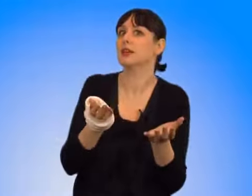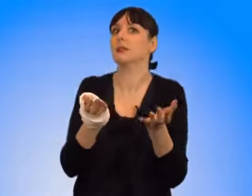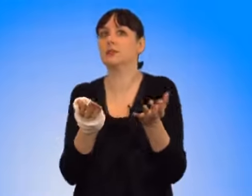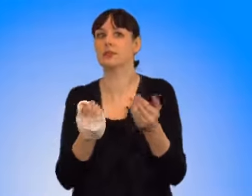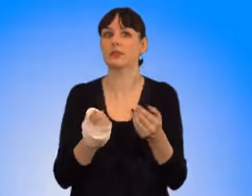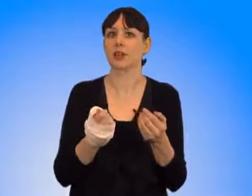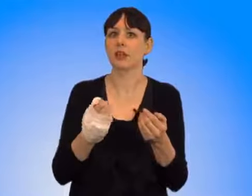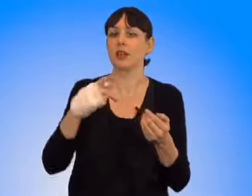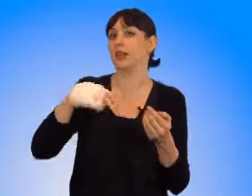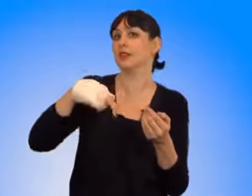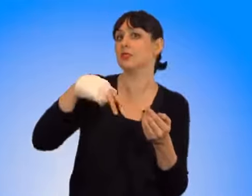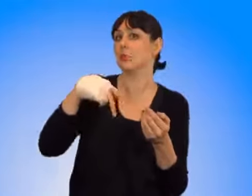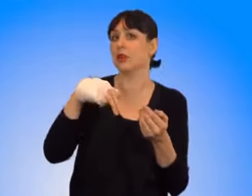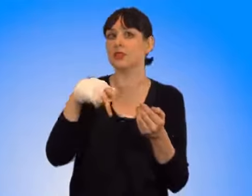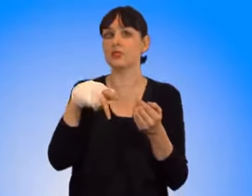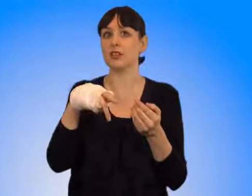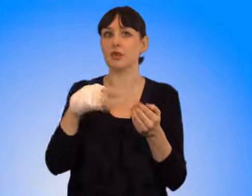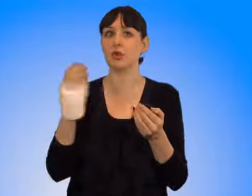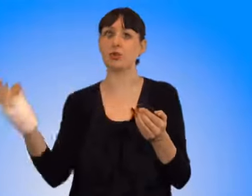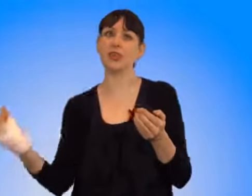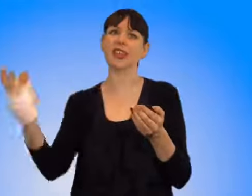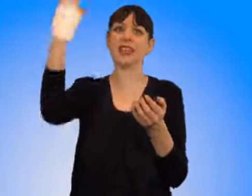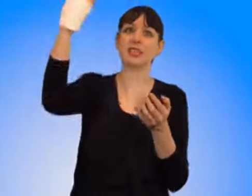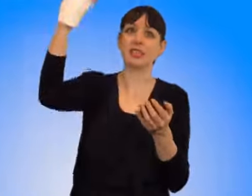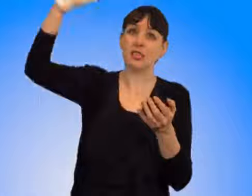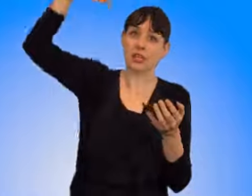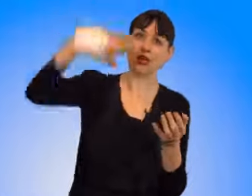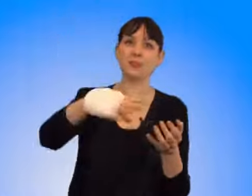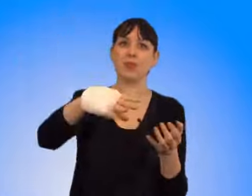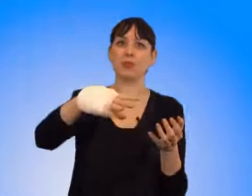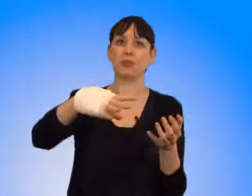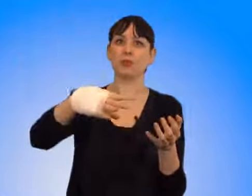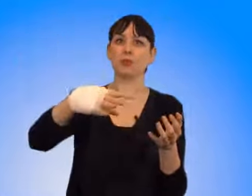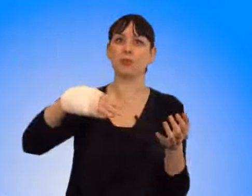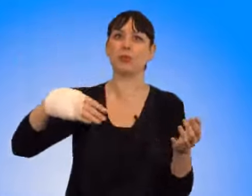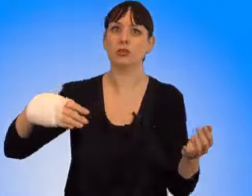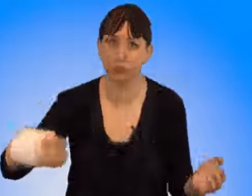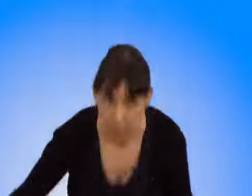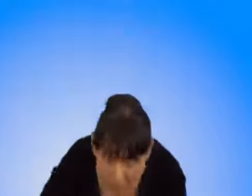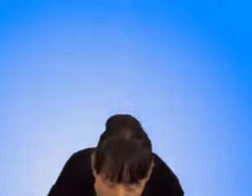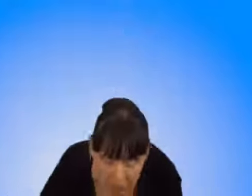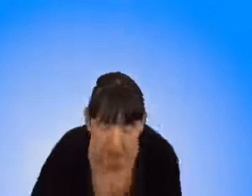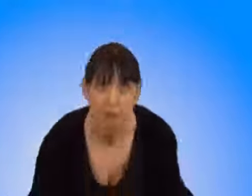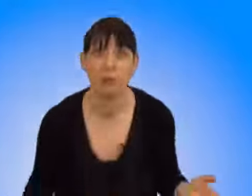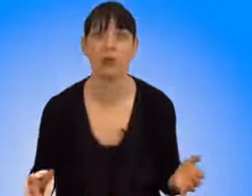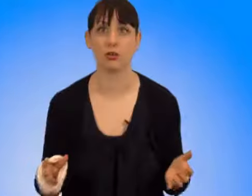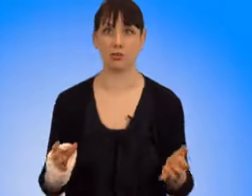time. As you walk into the living room, your cat jumps out in front of you and you fall